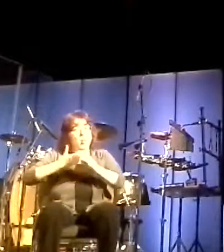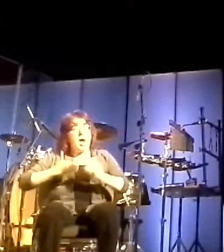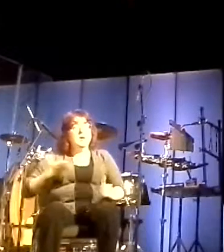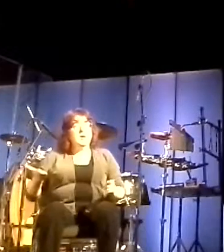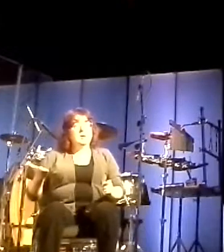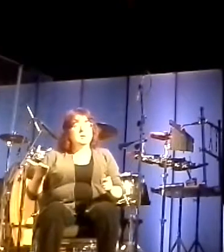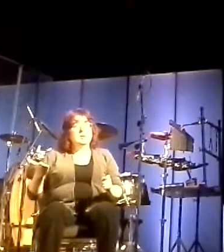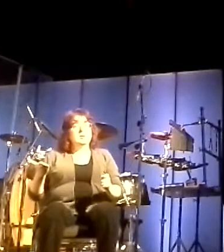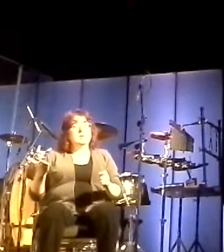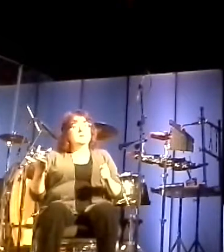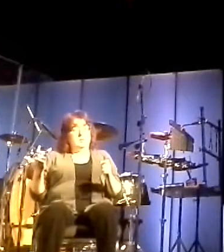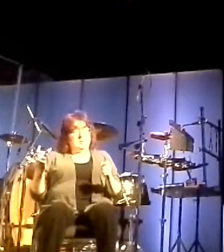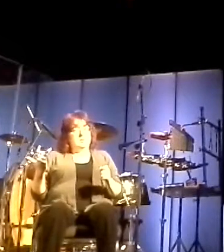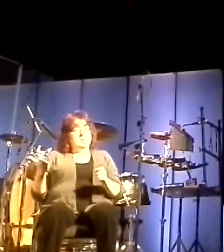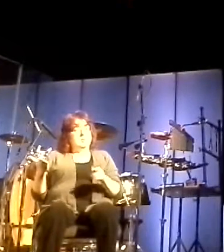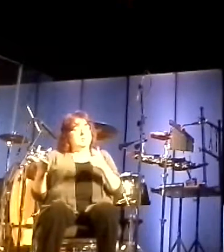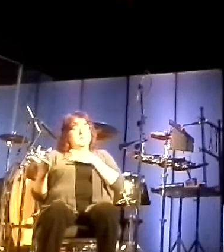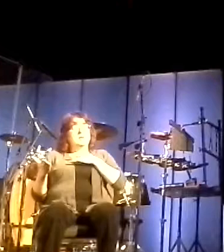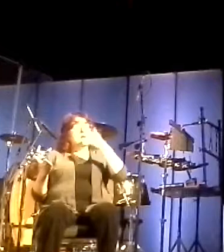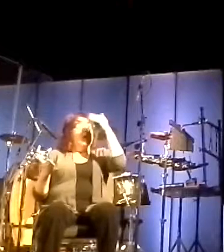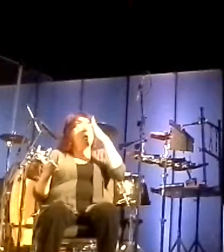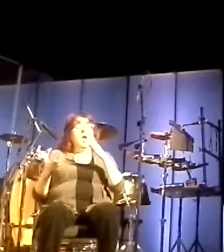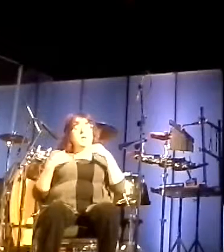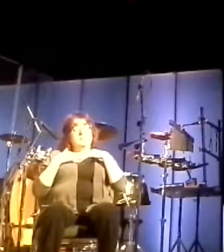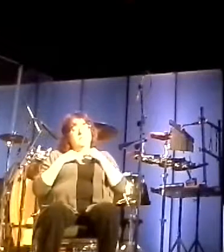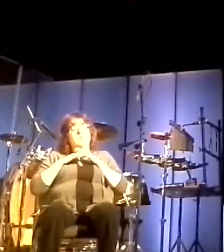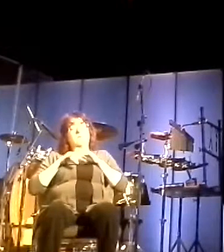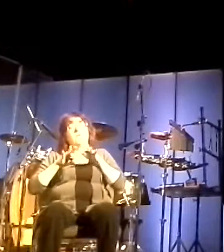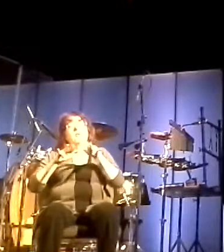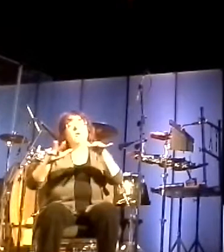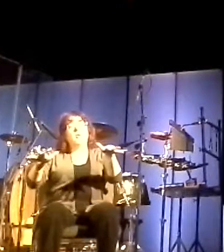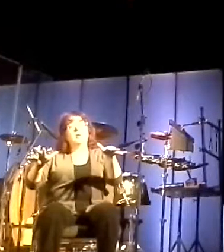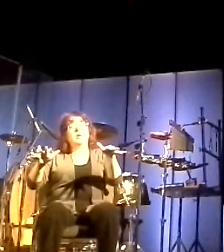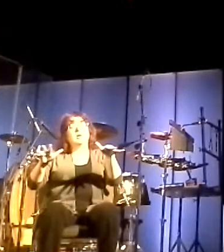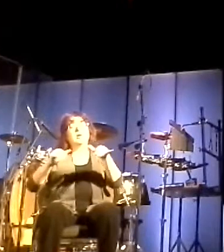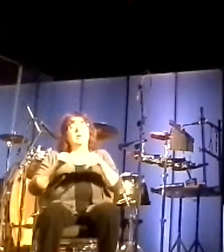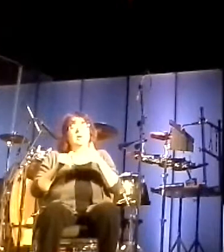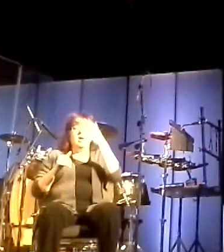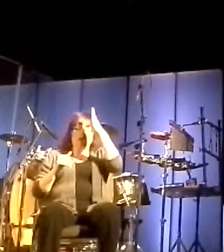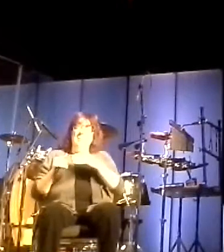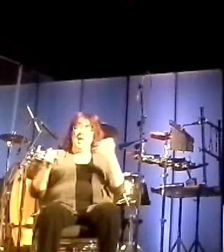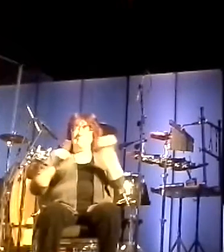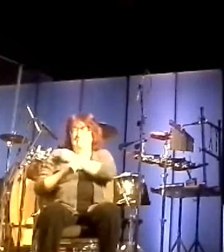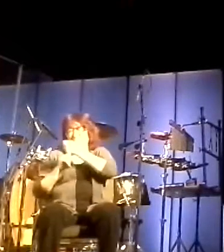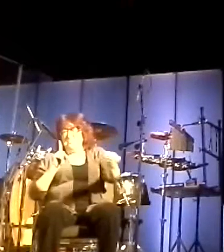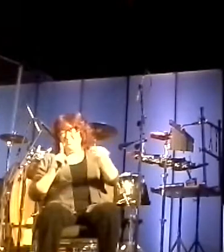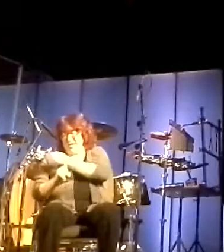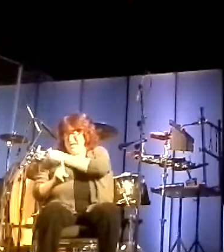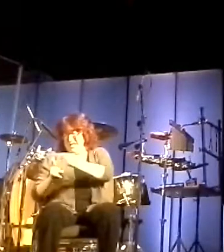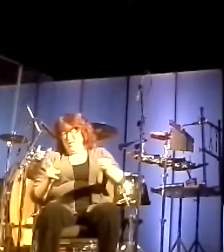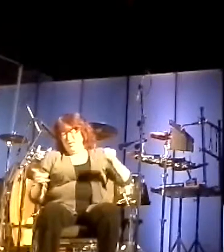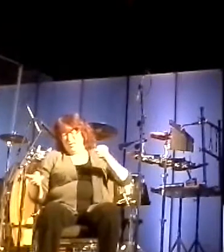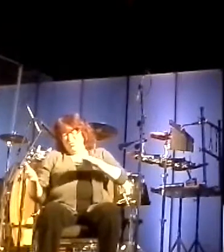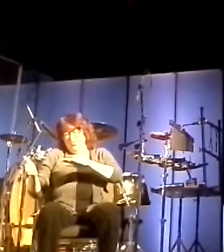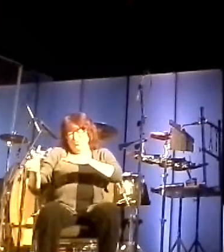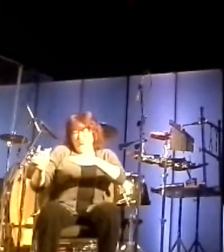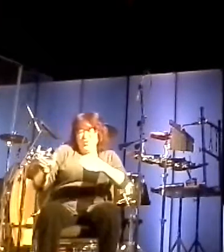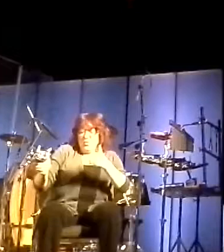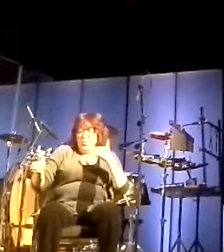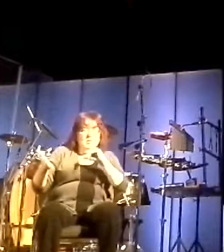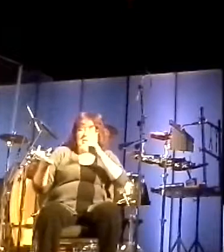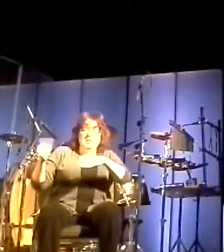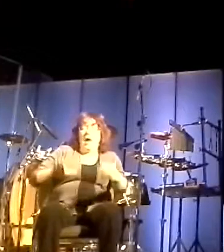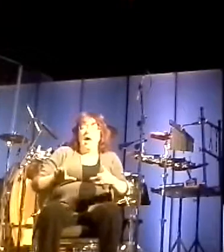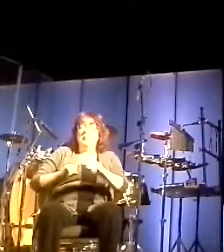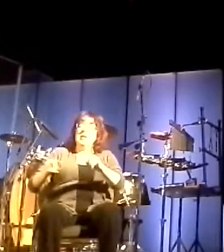writing. This is the heart of God flowing through Paul. A man who was beaten to death several times, hit, well, he didn't die,